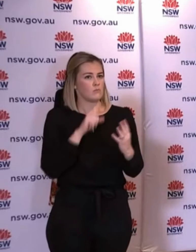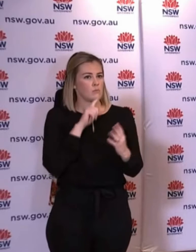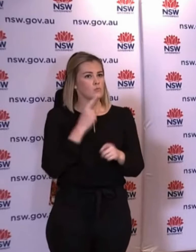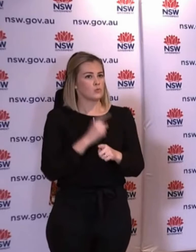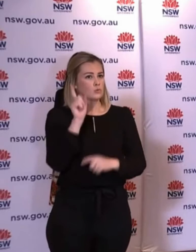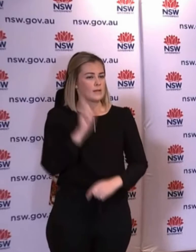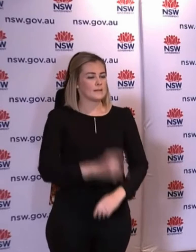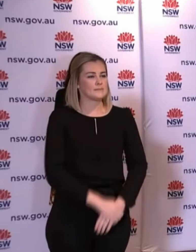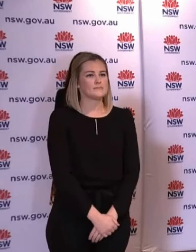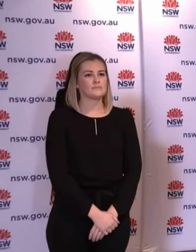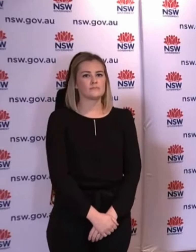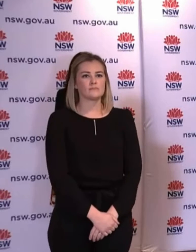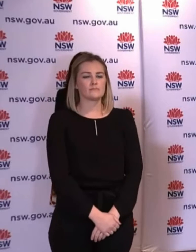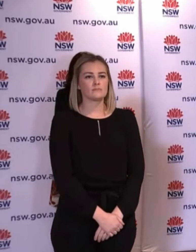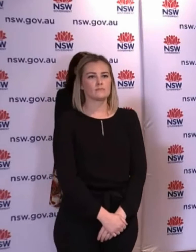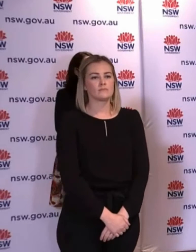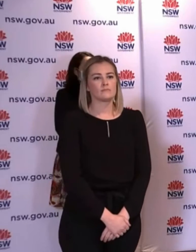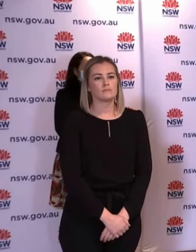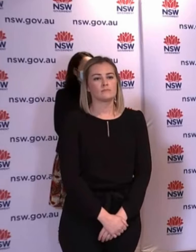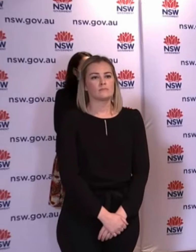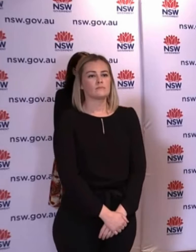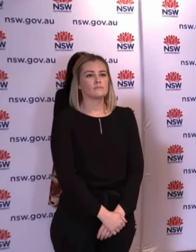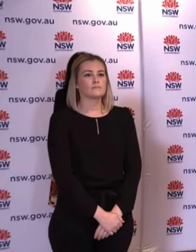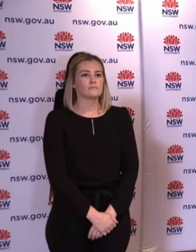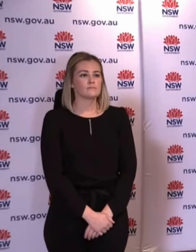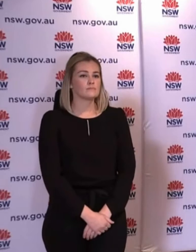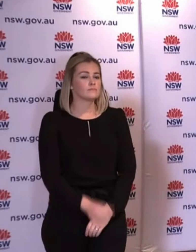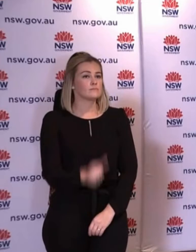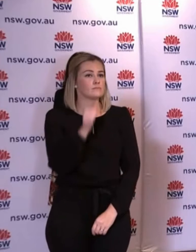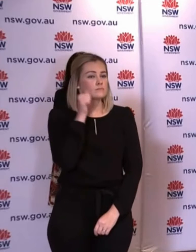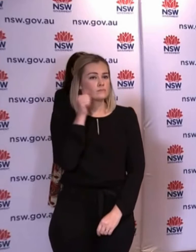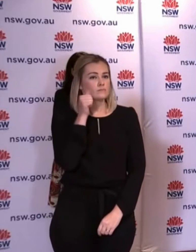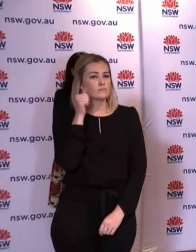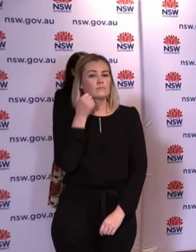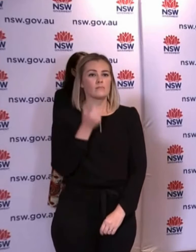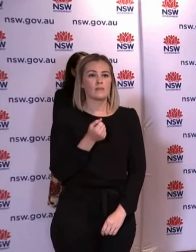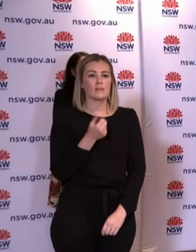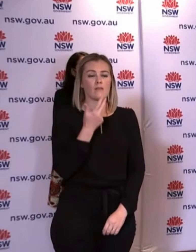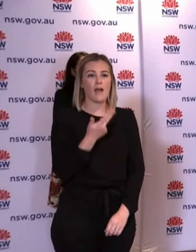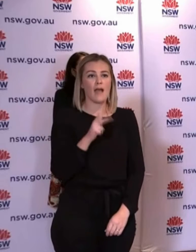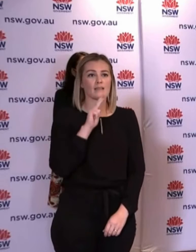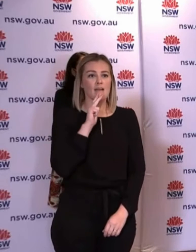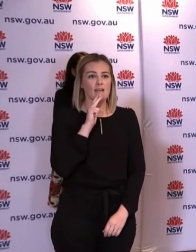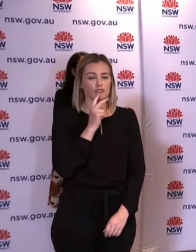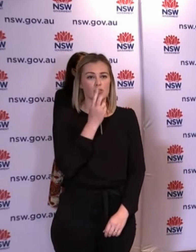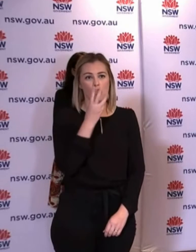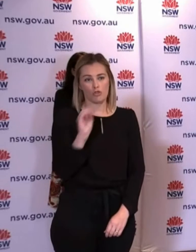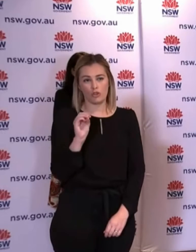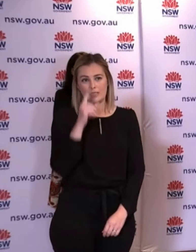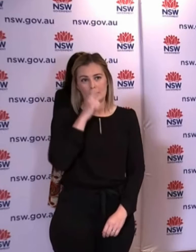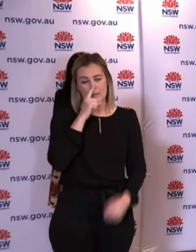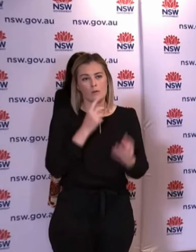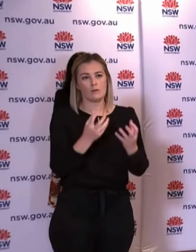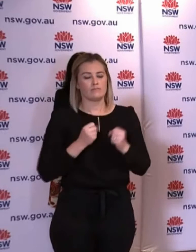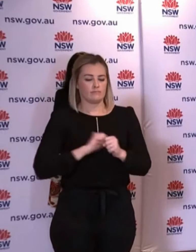To 8 p.m. last night, there were 830 cases in New